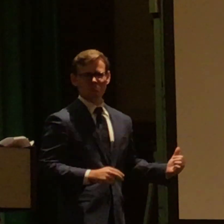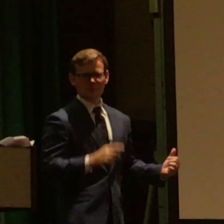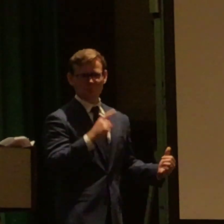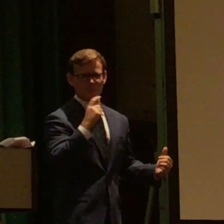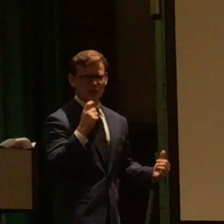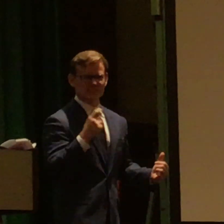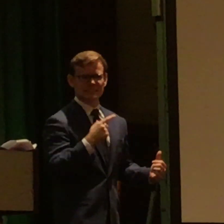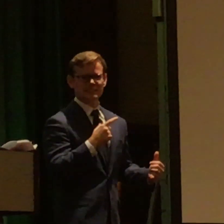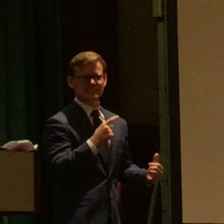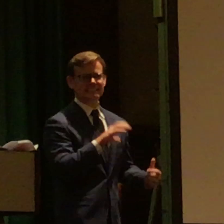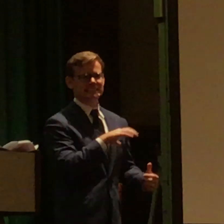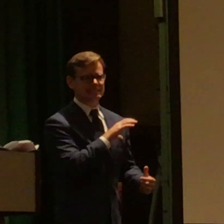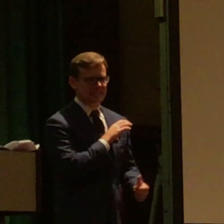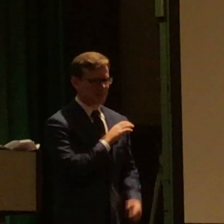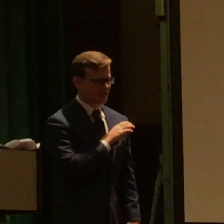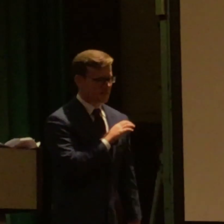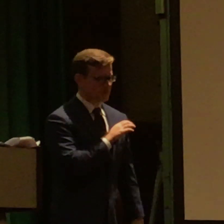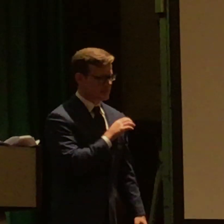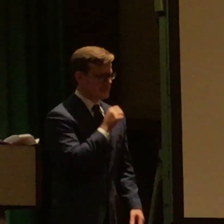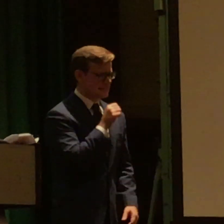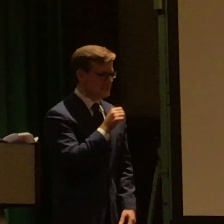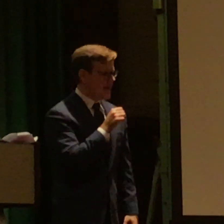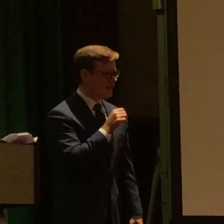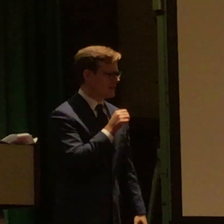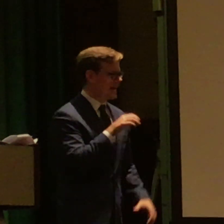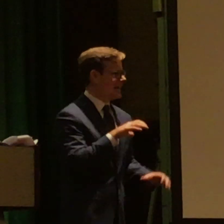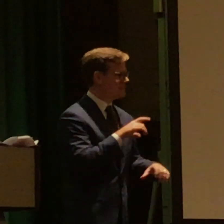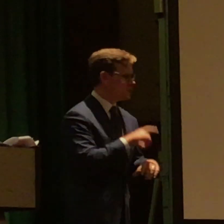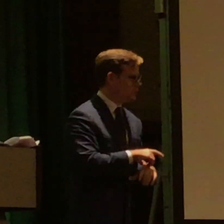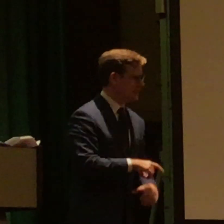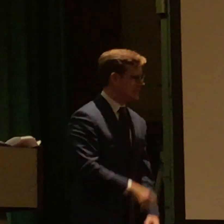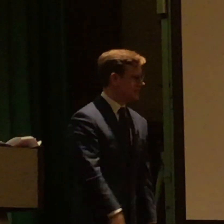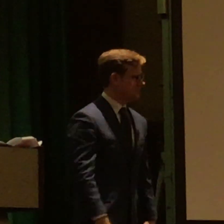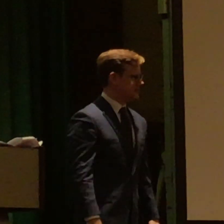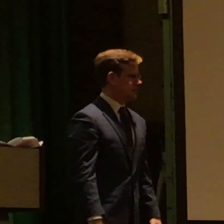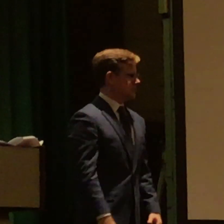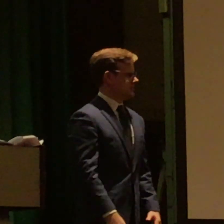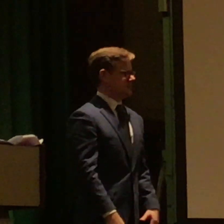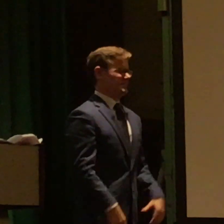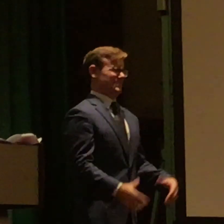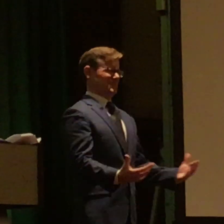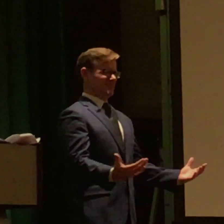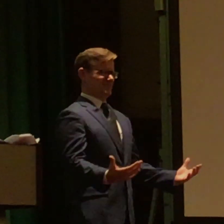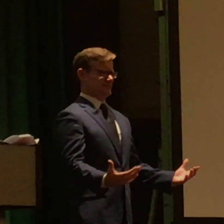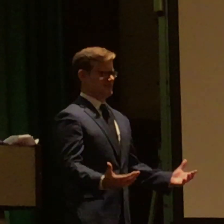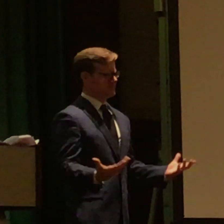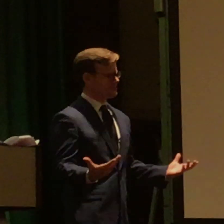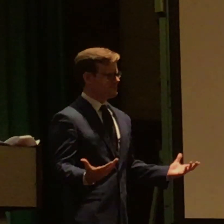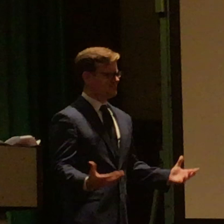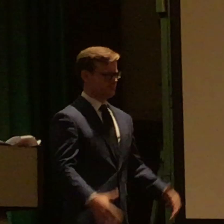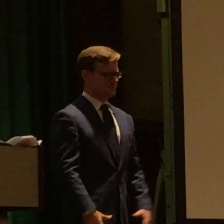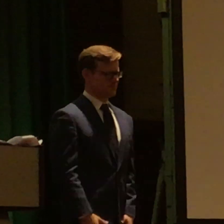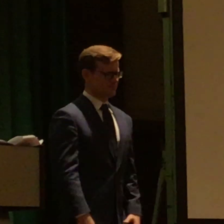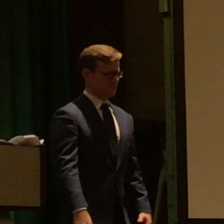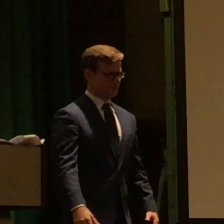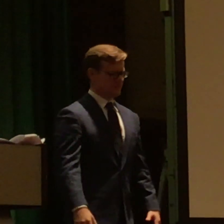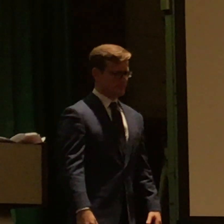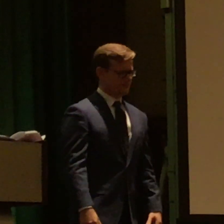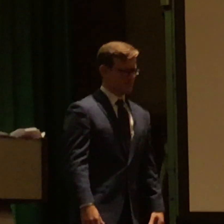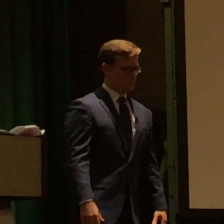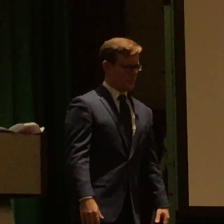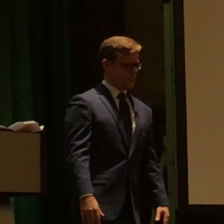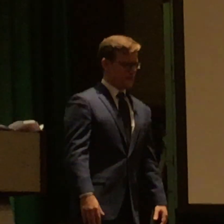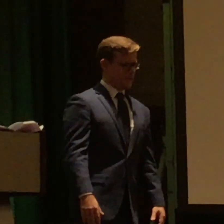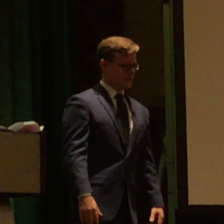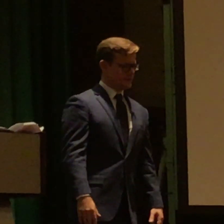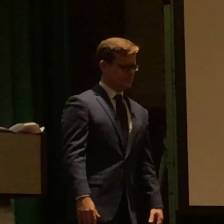said, why didn't you invite him into your research program? And they said, well, he can't because he's a citizen. He is not military personnel. And I